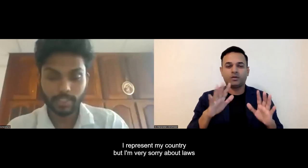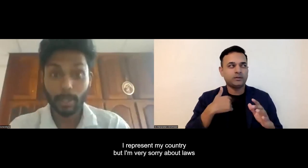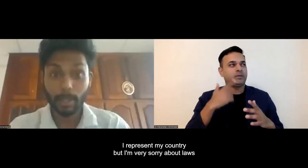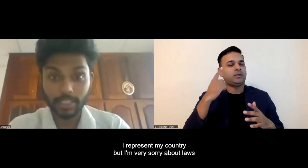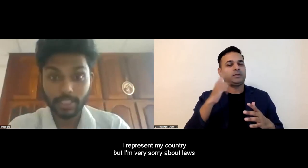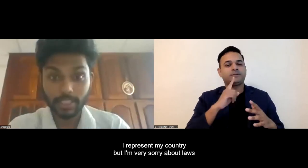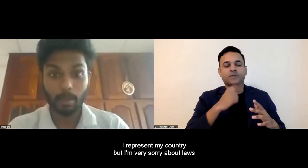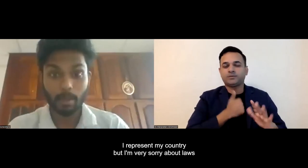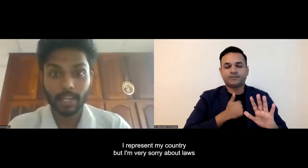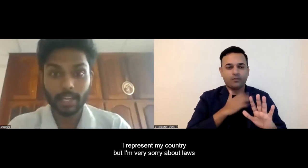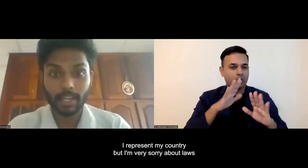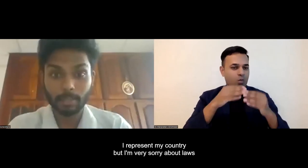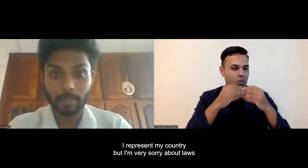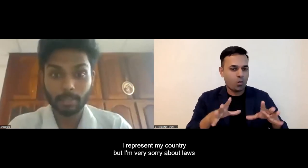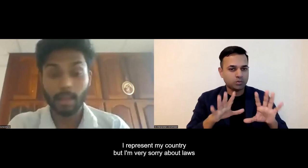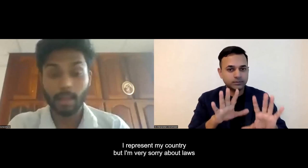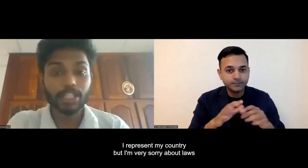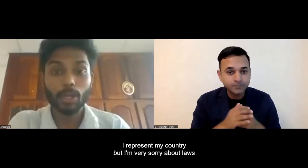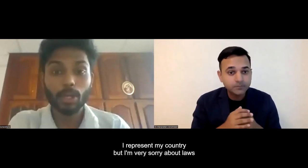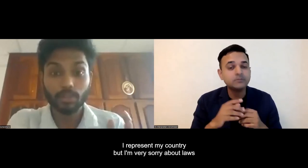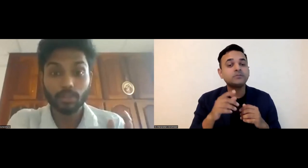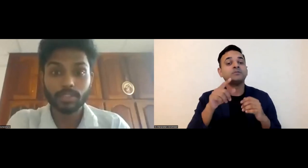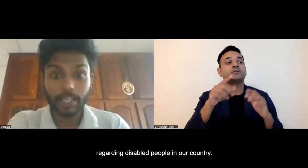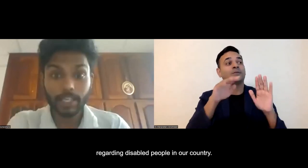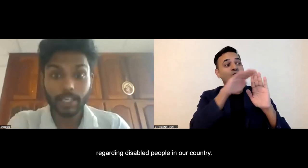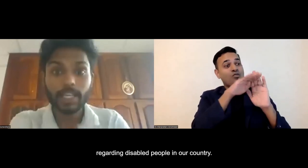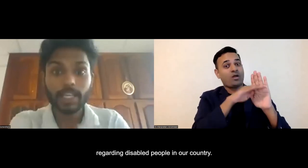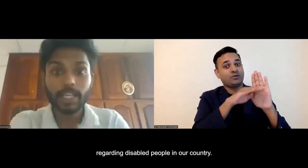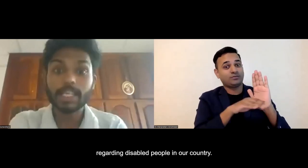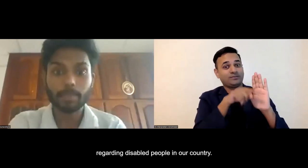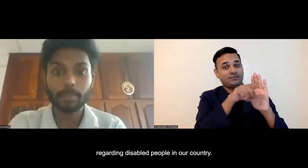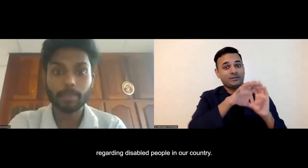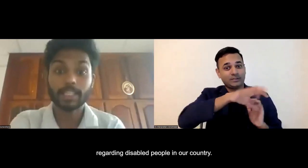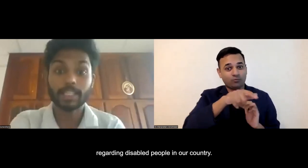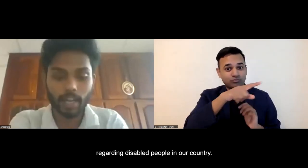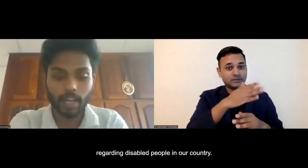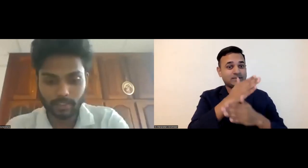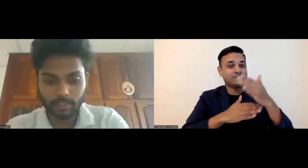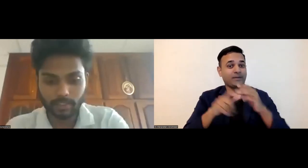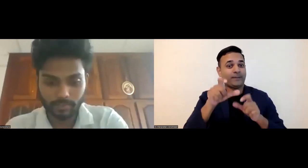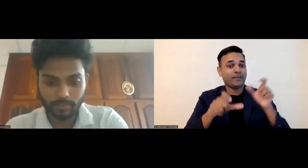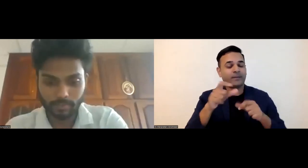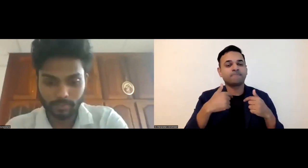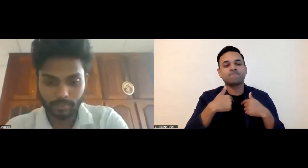I represent my country, but I'm very sorry about laws regarding disabled people in our country.